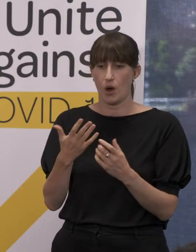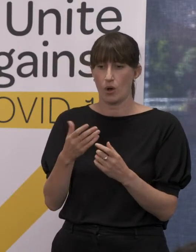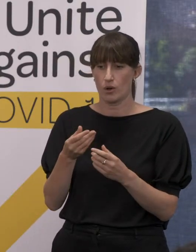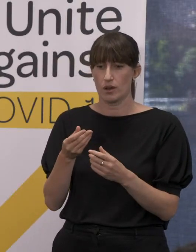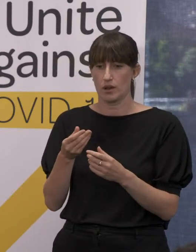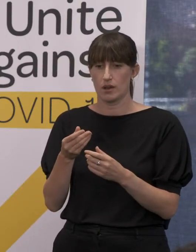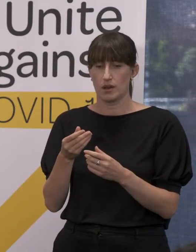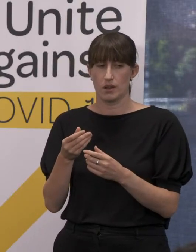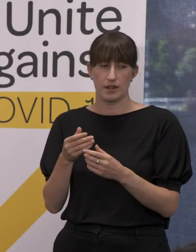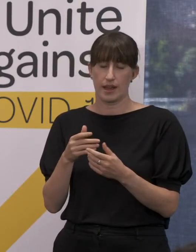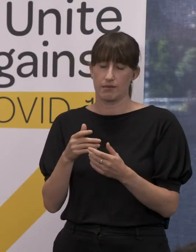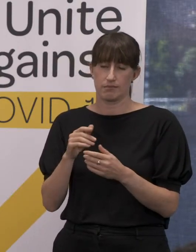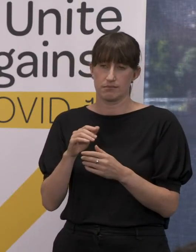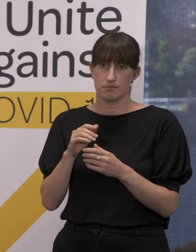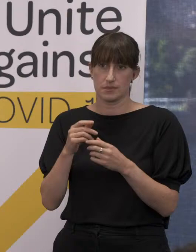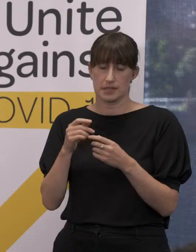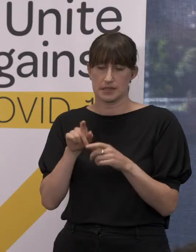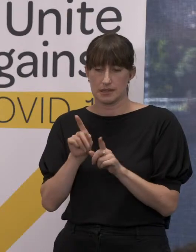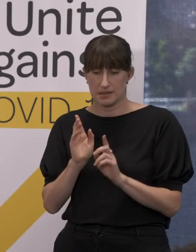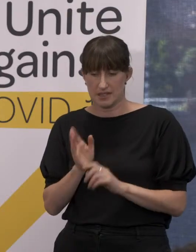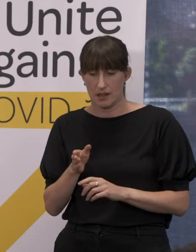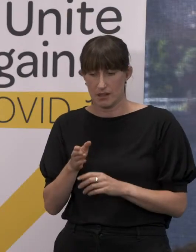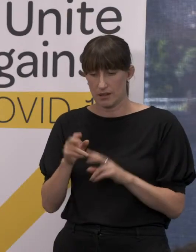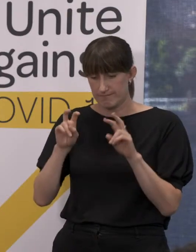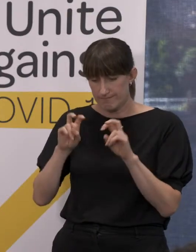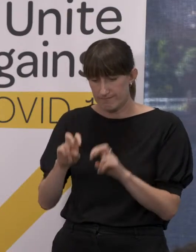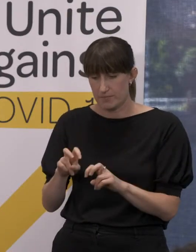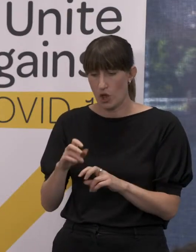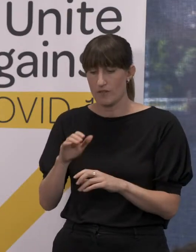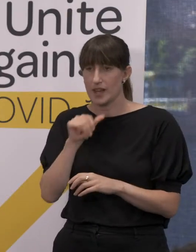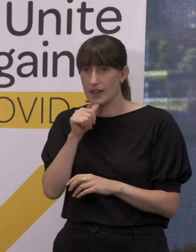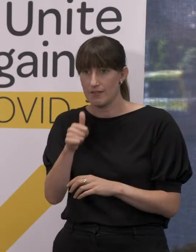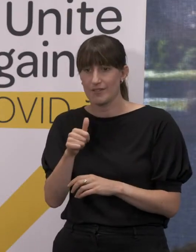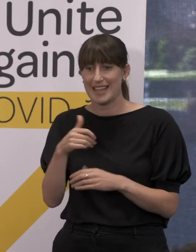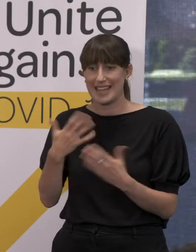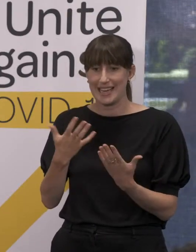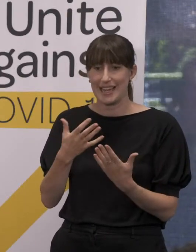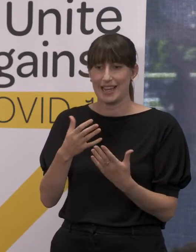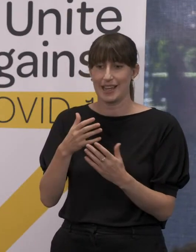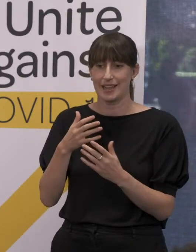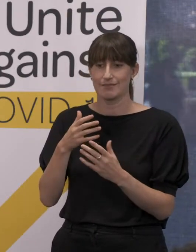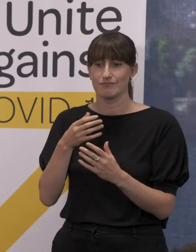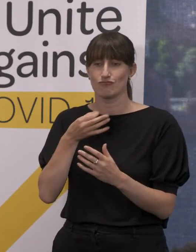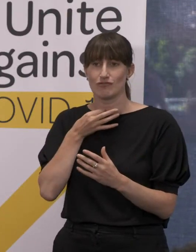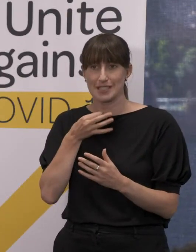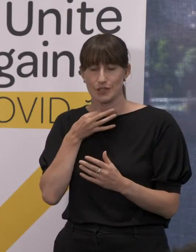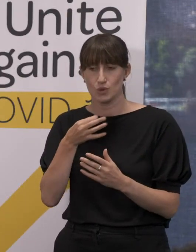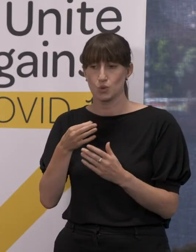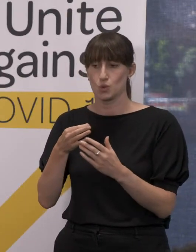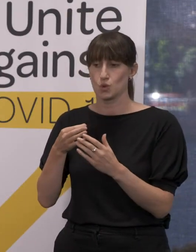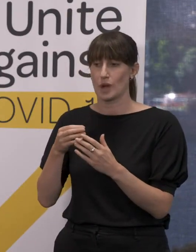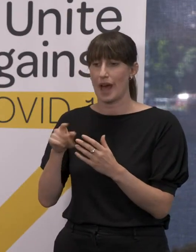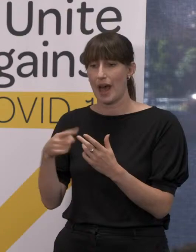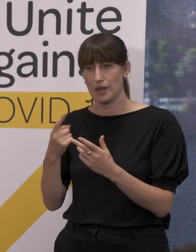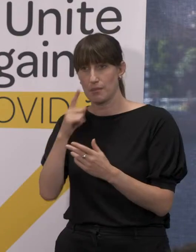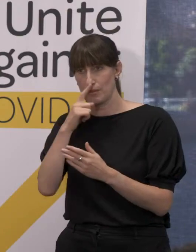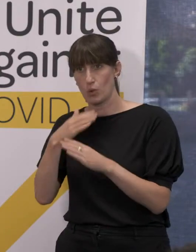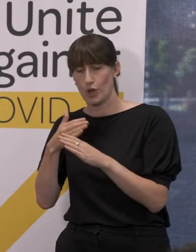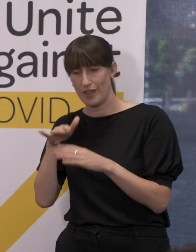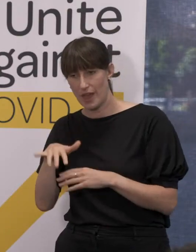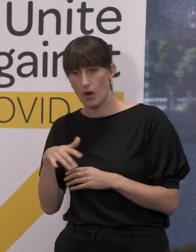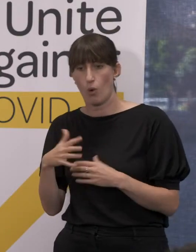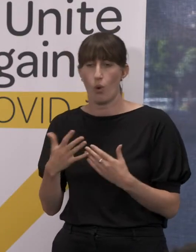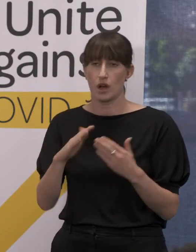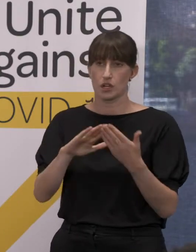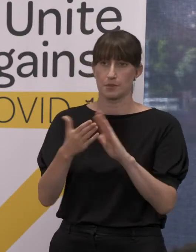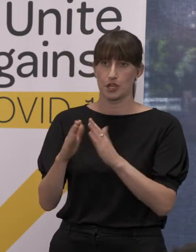So obviously, once we know that, then our approach is to be very precautionary, so to try and put a pretty wide fence around it, ask people who